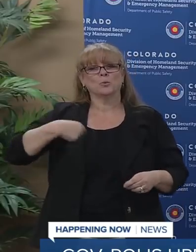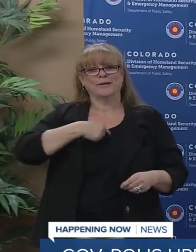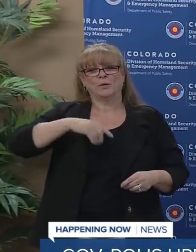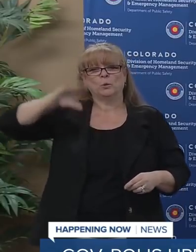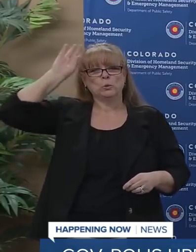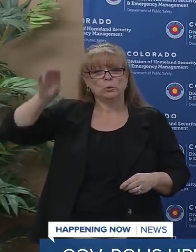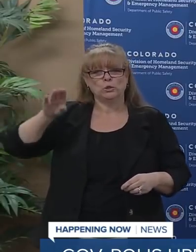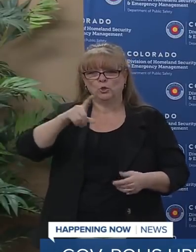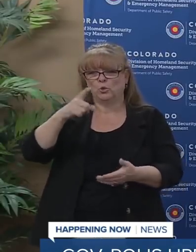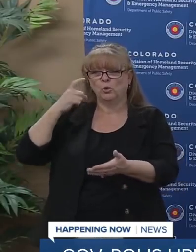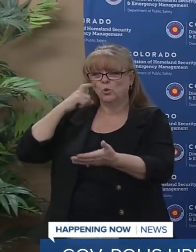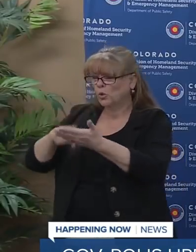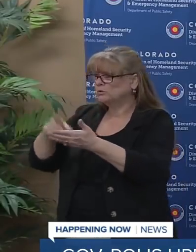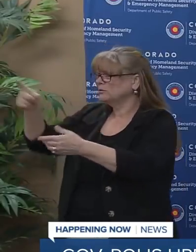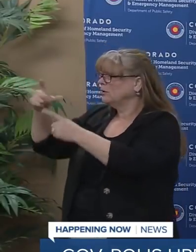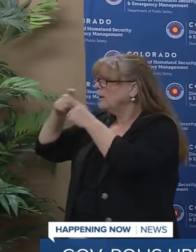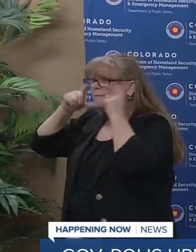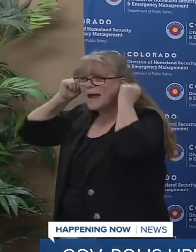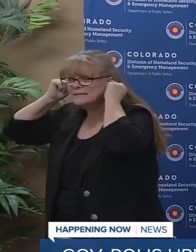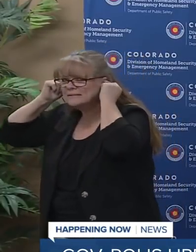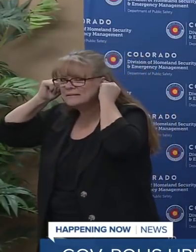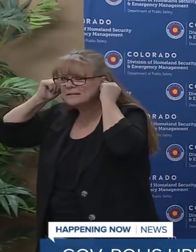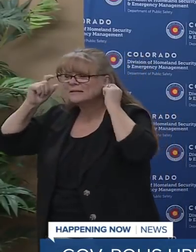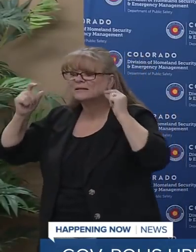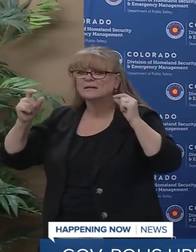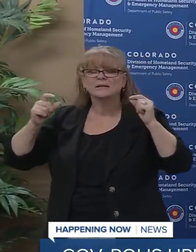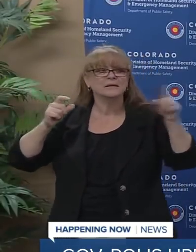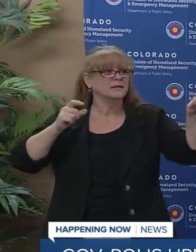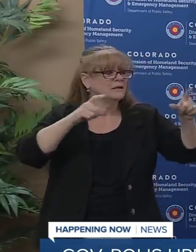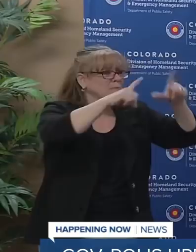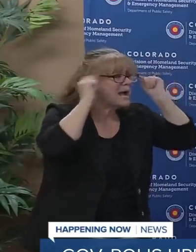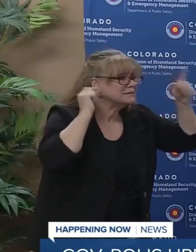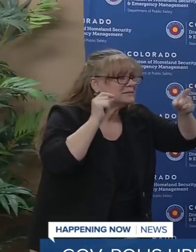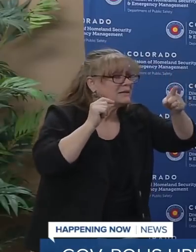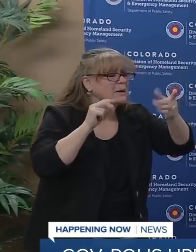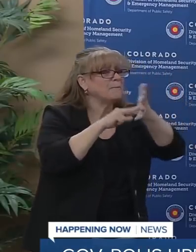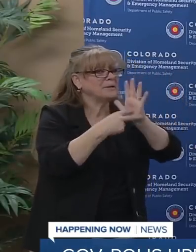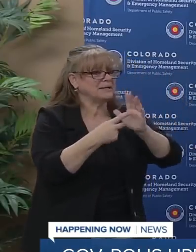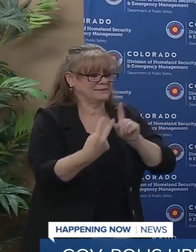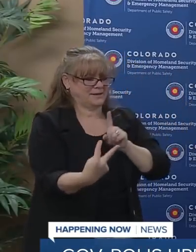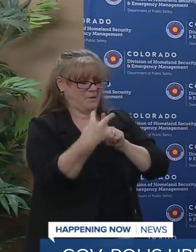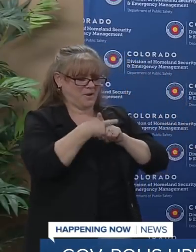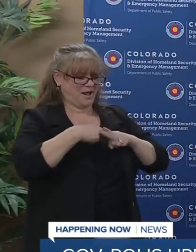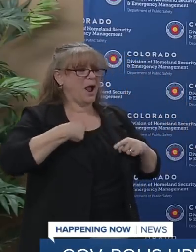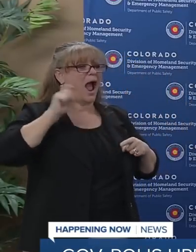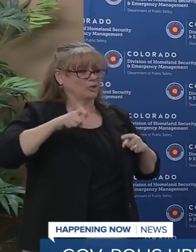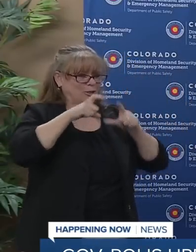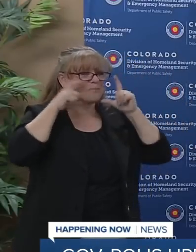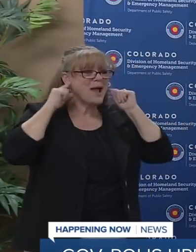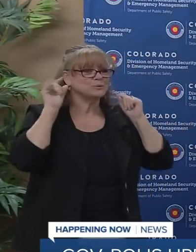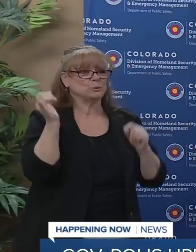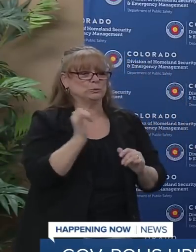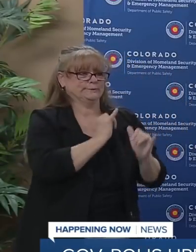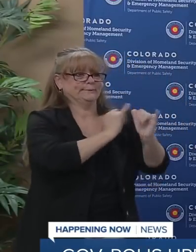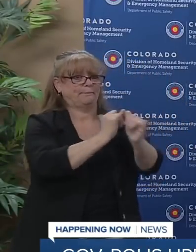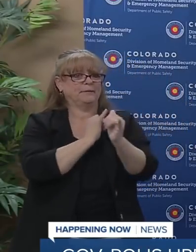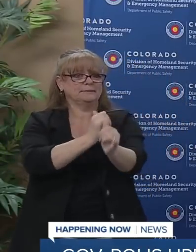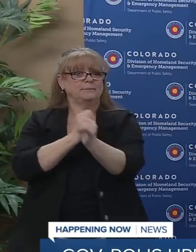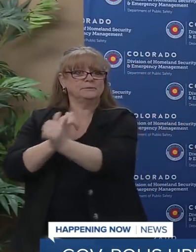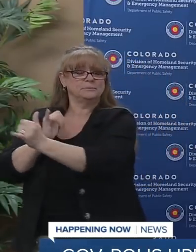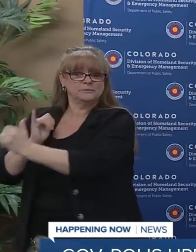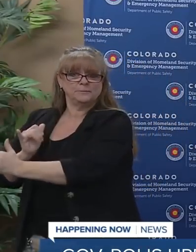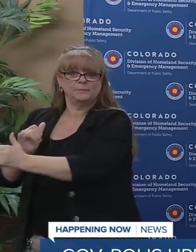follow. Every person wearing a mask has an impact on reducing the viral spread and shortening this disruption to socializing